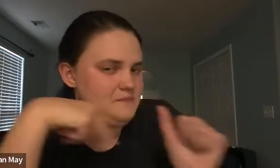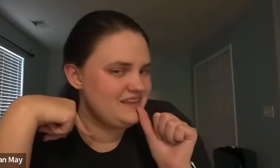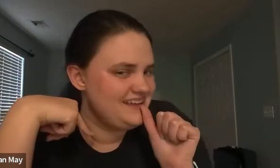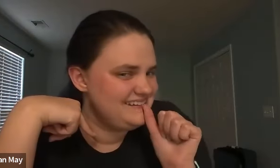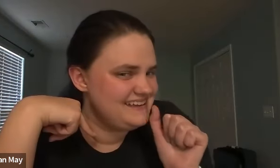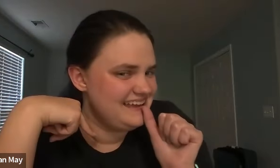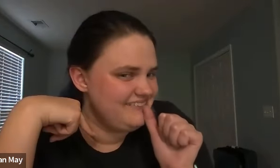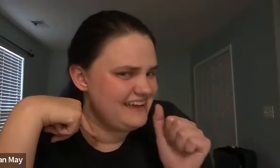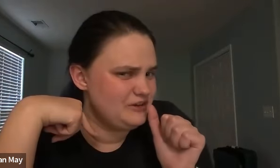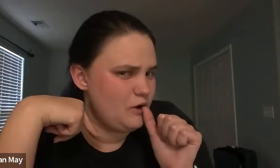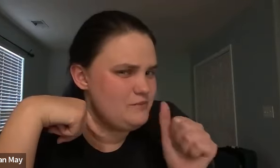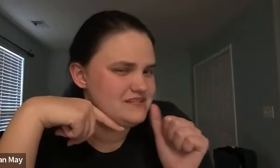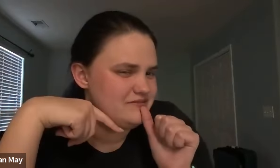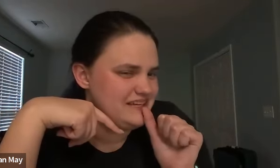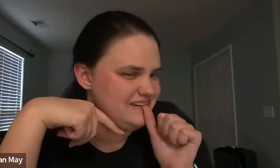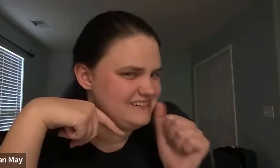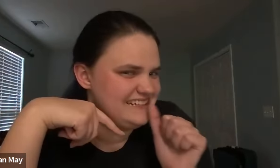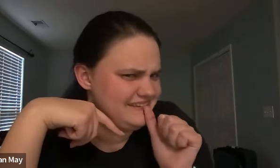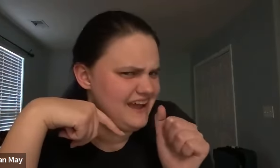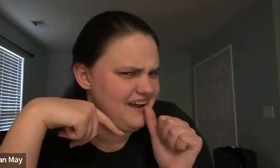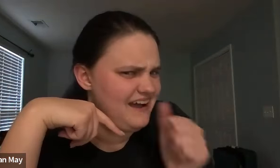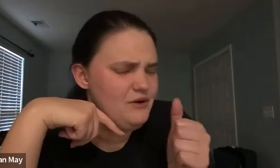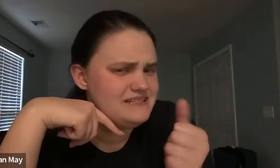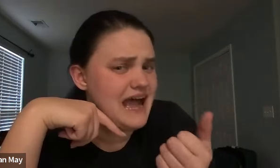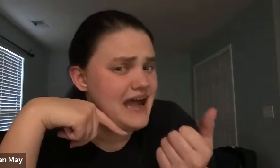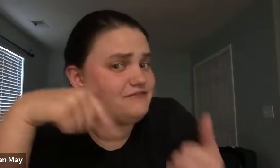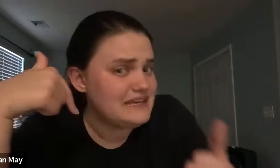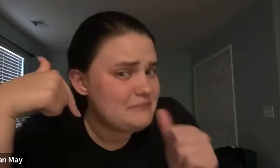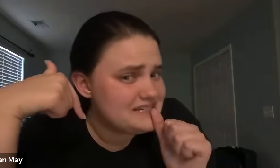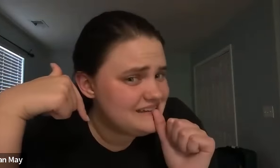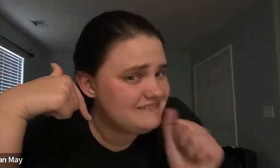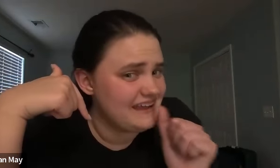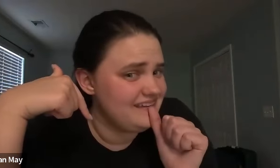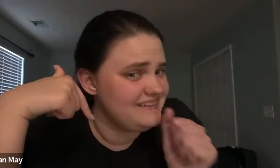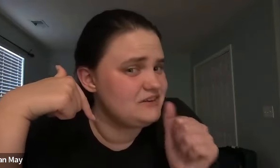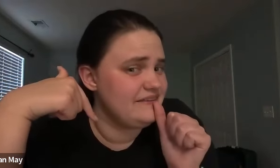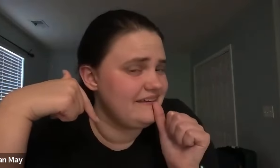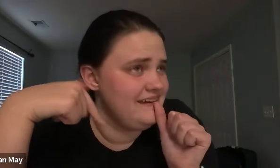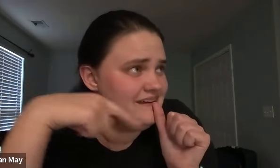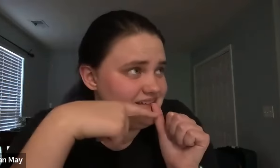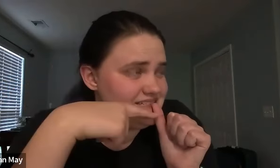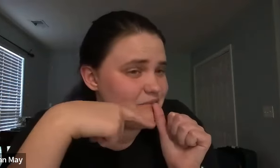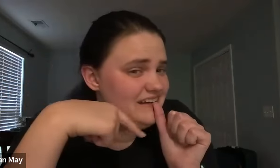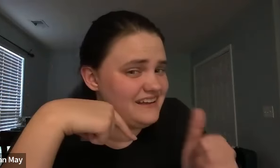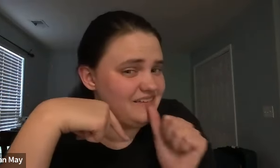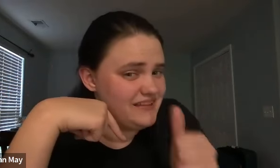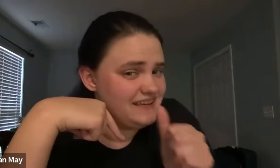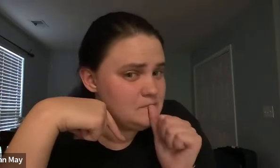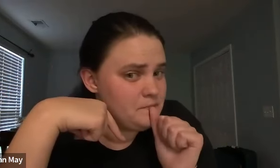thumb and like you're almost like flicking your teeth. Yeah. I flick my teeth. Like I literally like stick my nail and kind of flick.